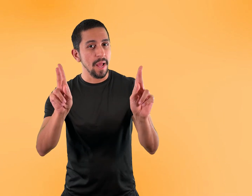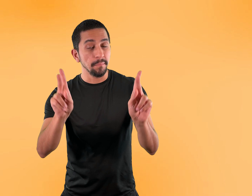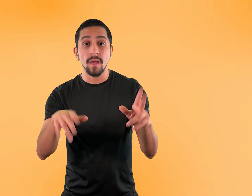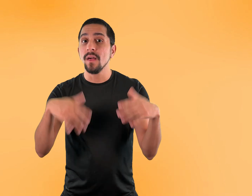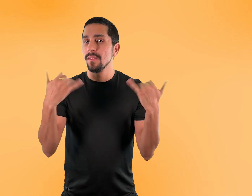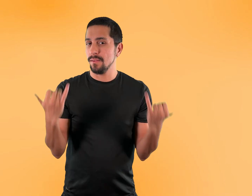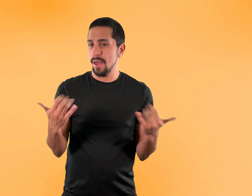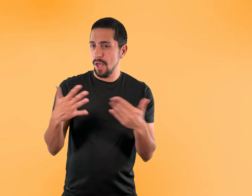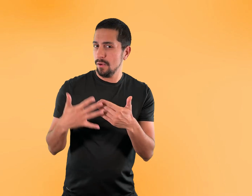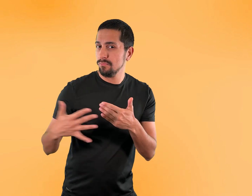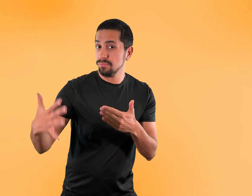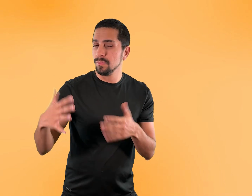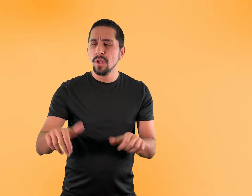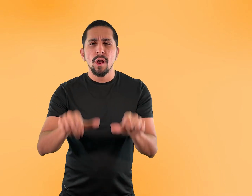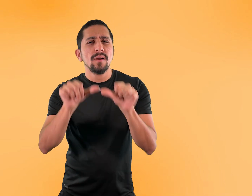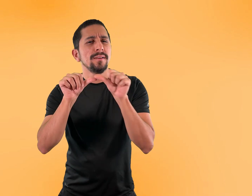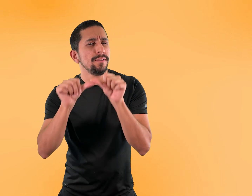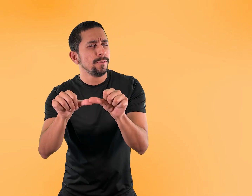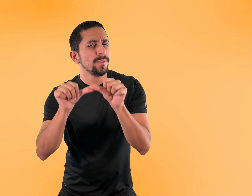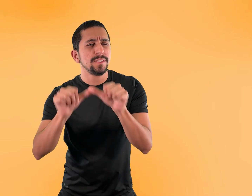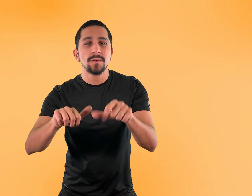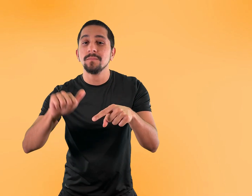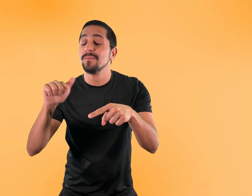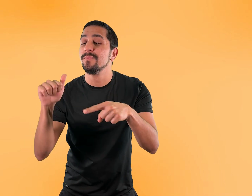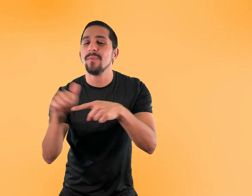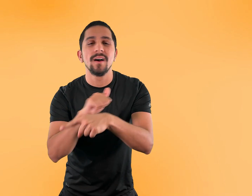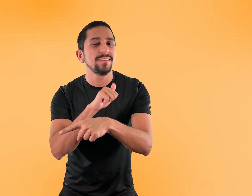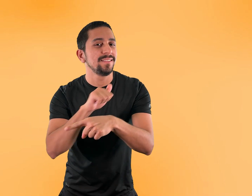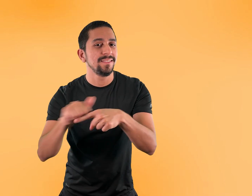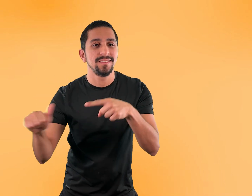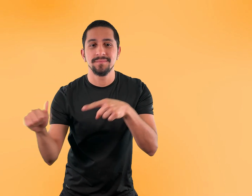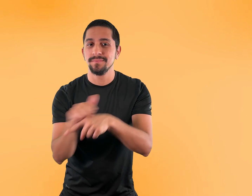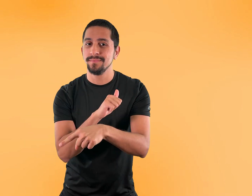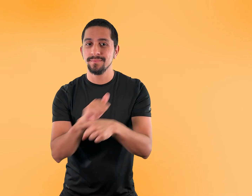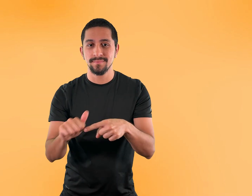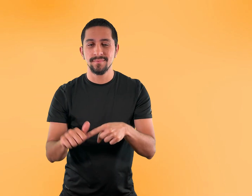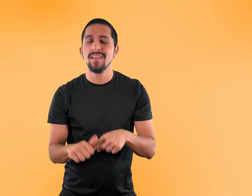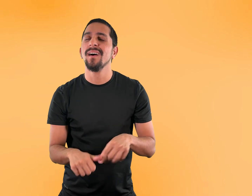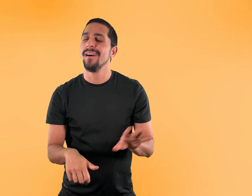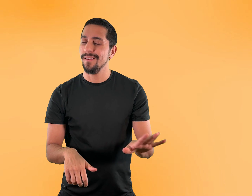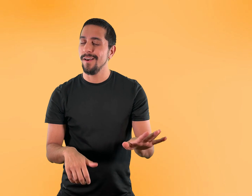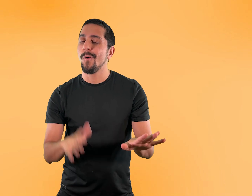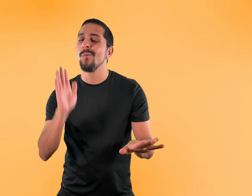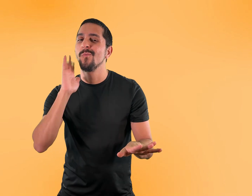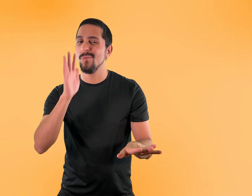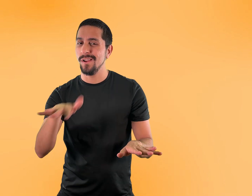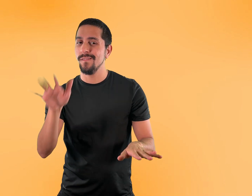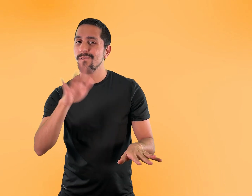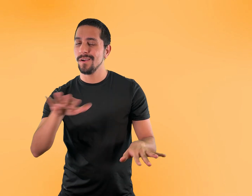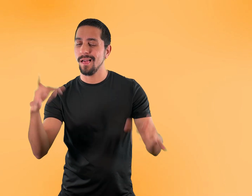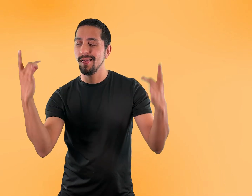Keep practicing, and you'll be fingerspelling like a pro in no time.